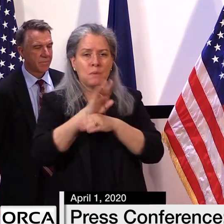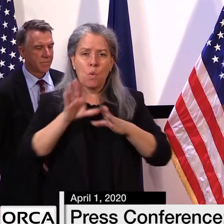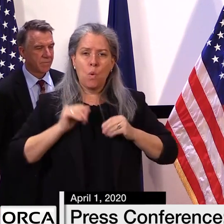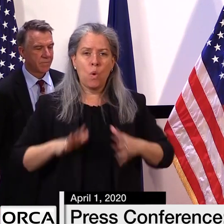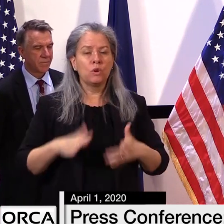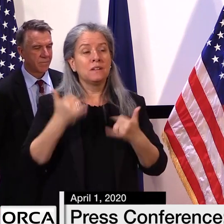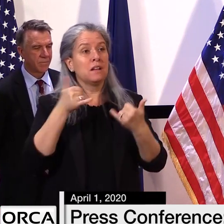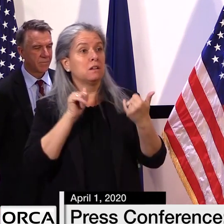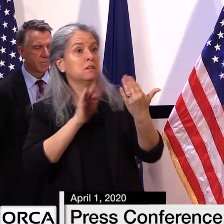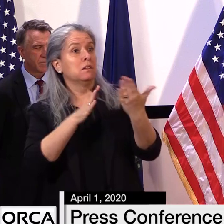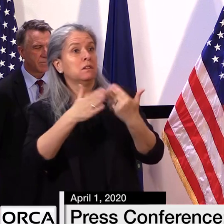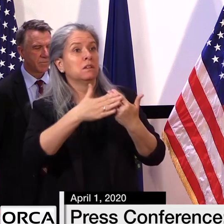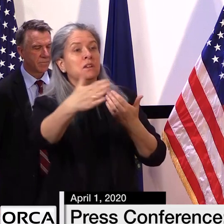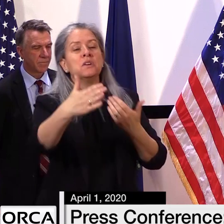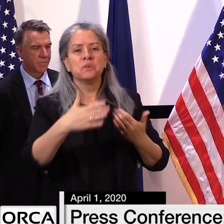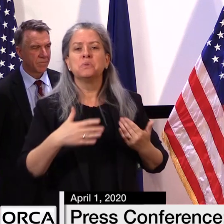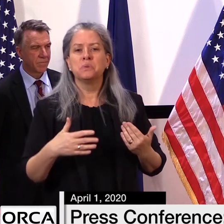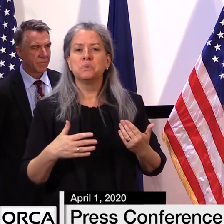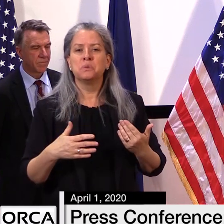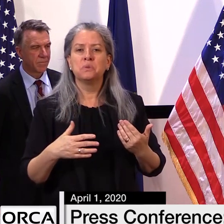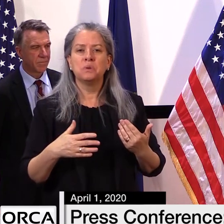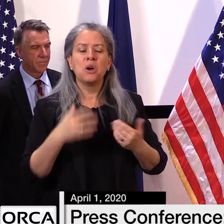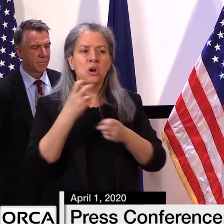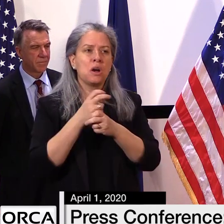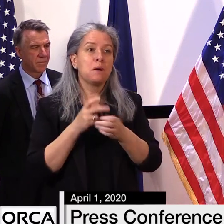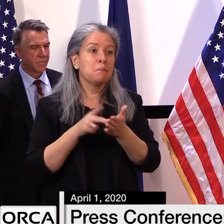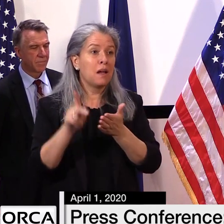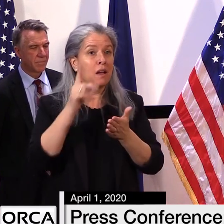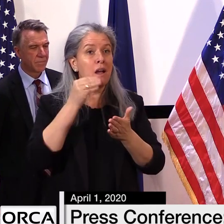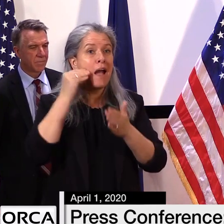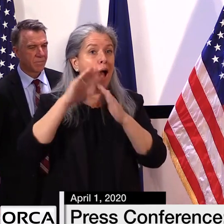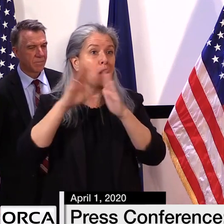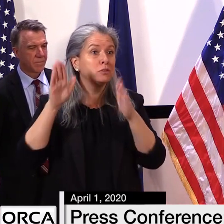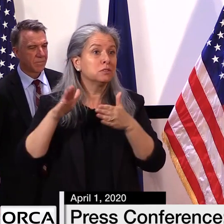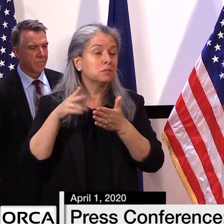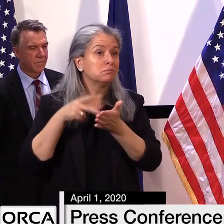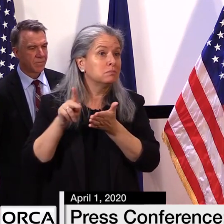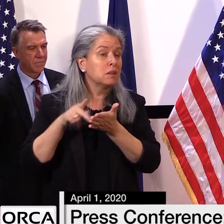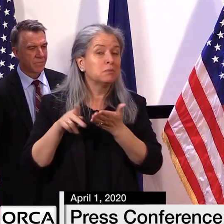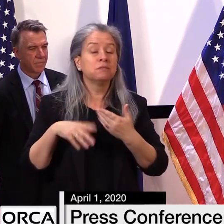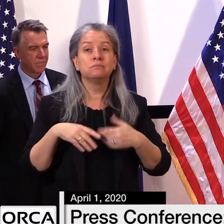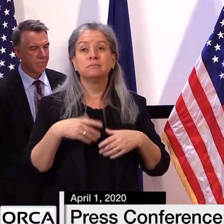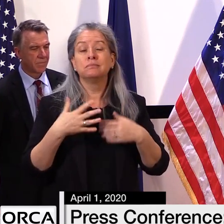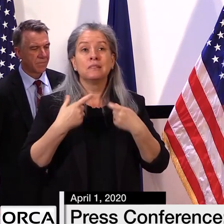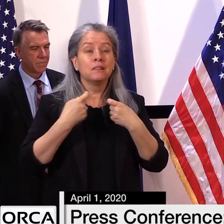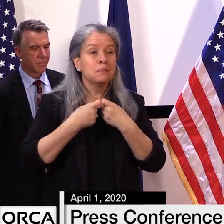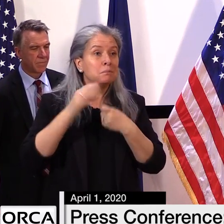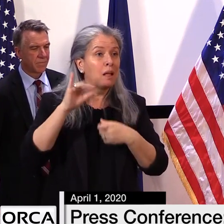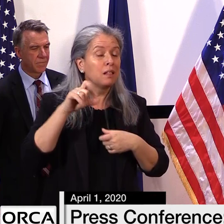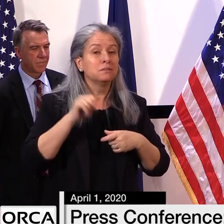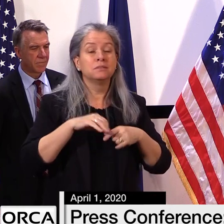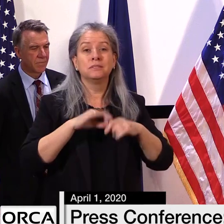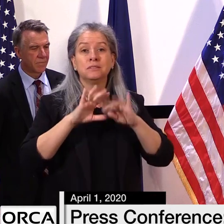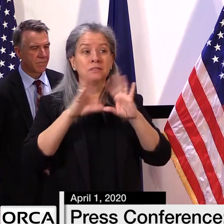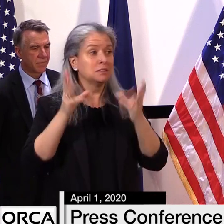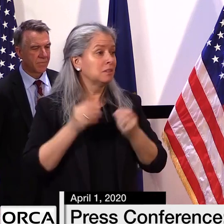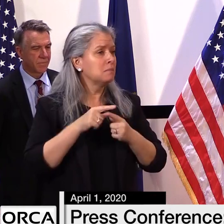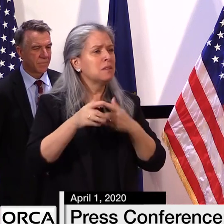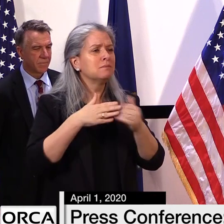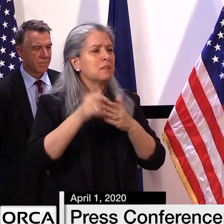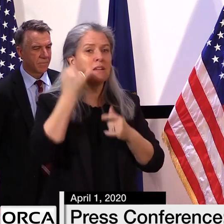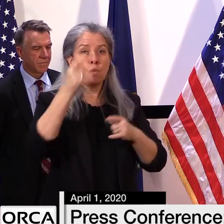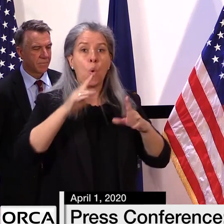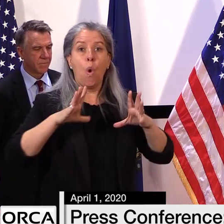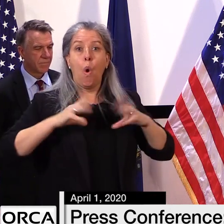in their ability to make mortgage payments on their homes and businesses. Whether you own a single-family home, a commercial space,